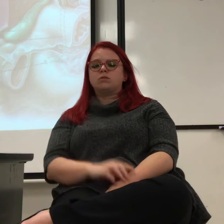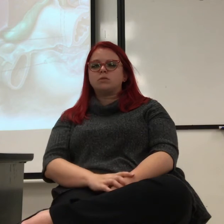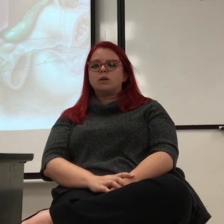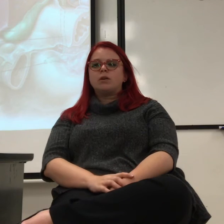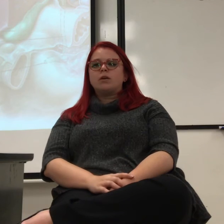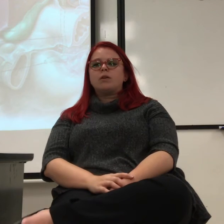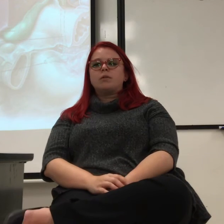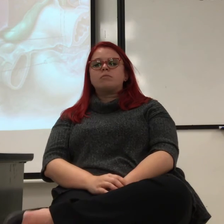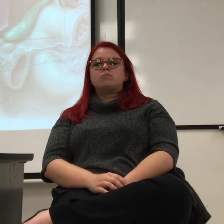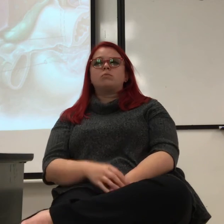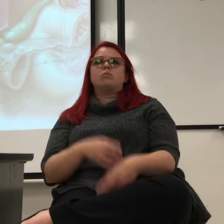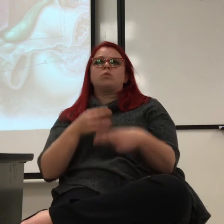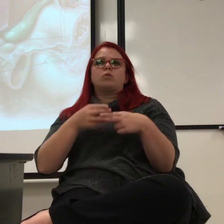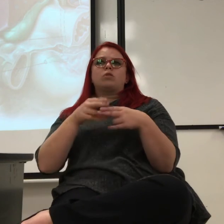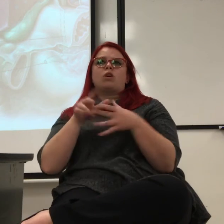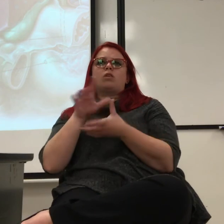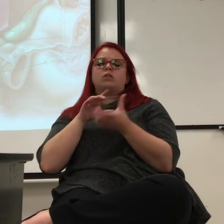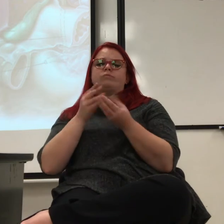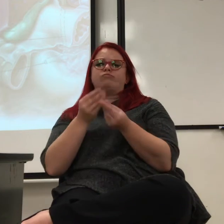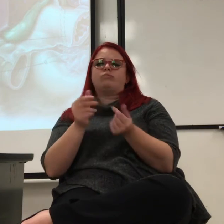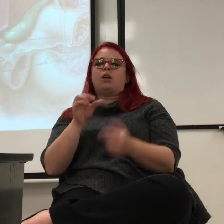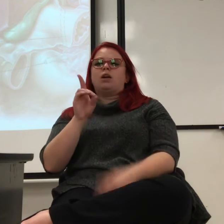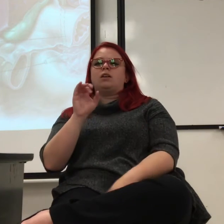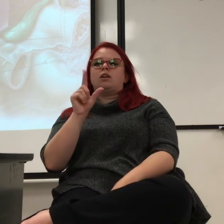You would call that dilute bile.